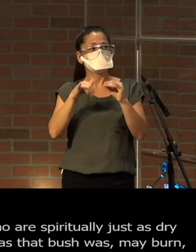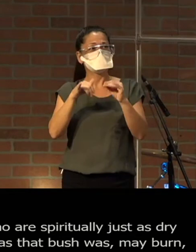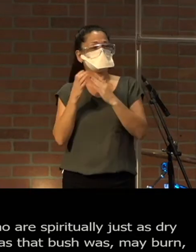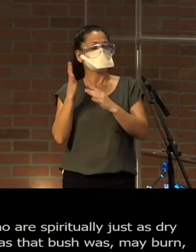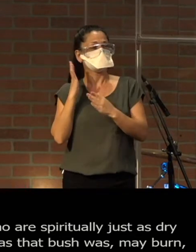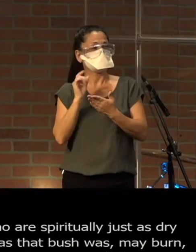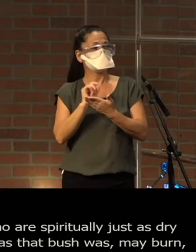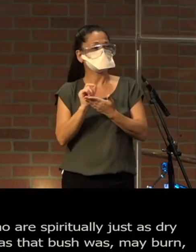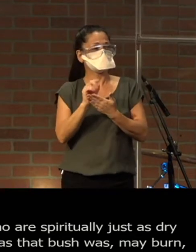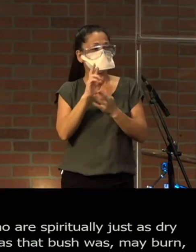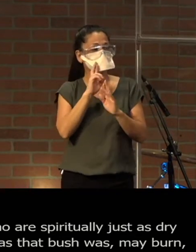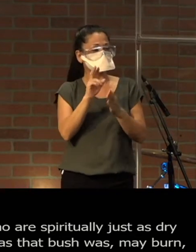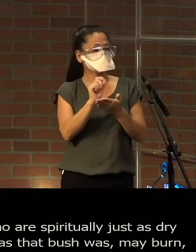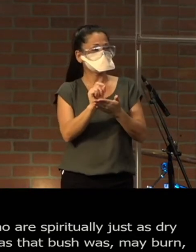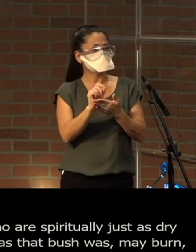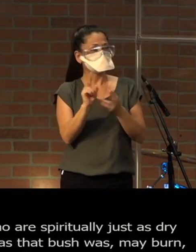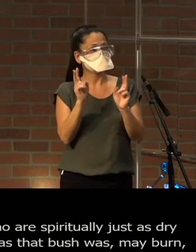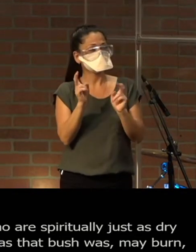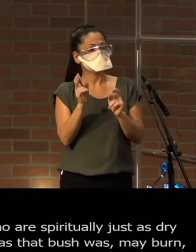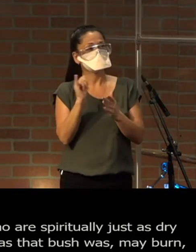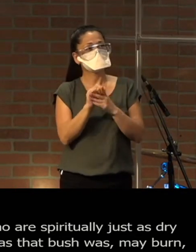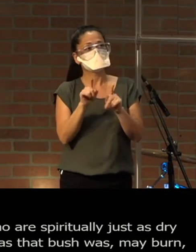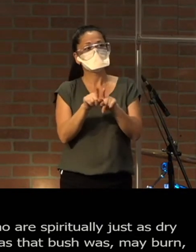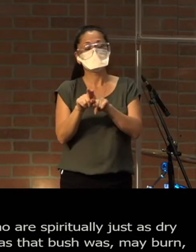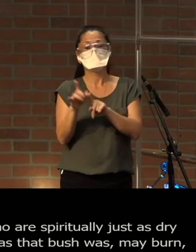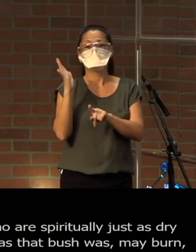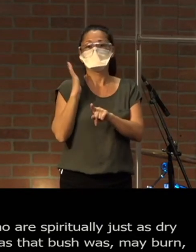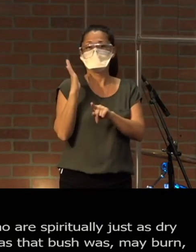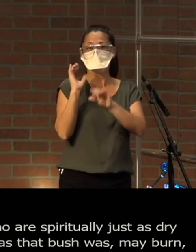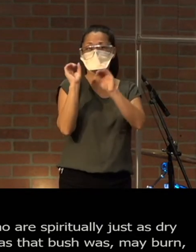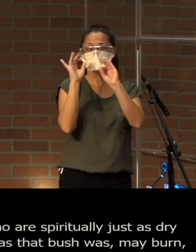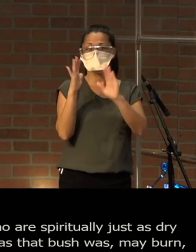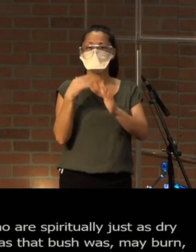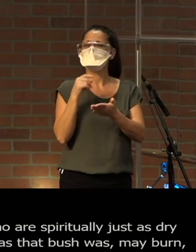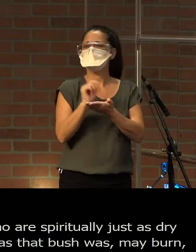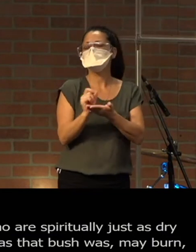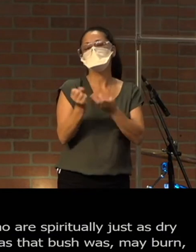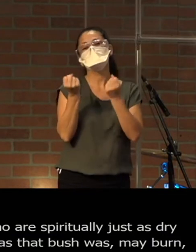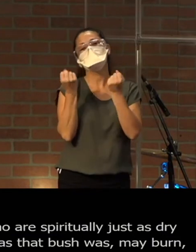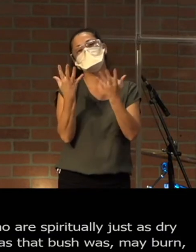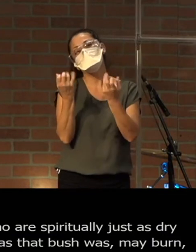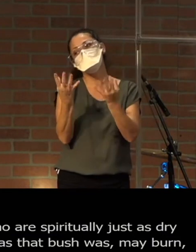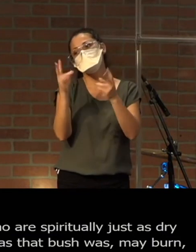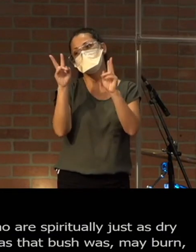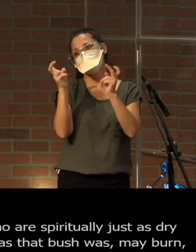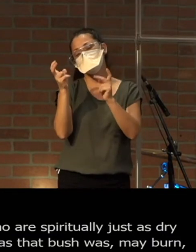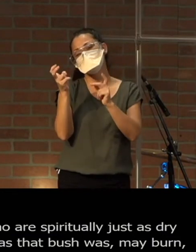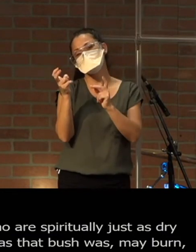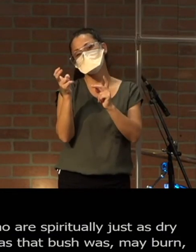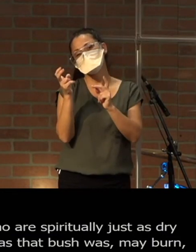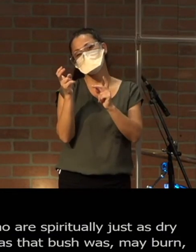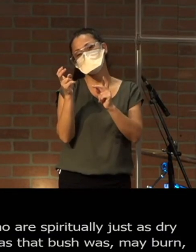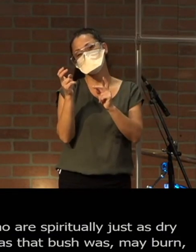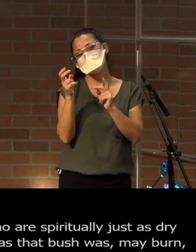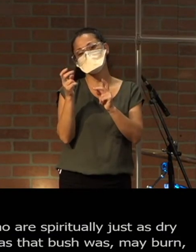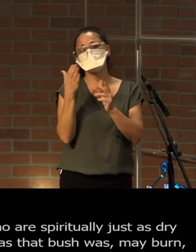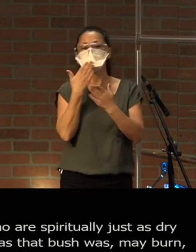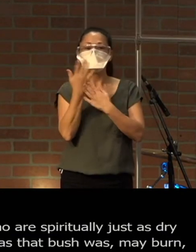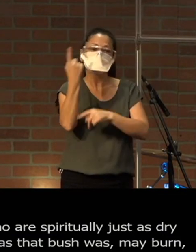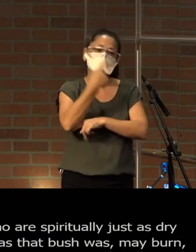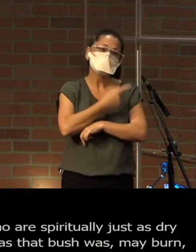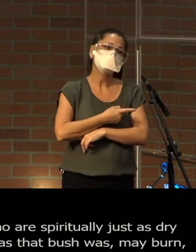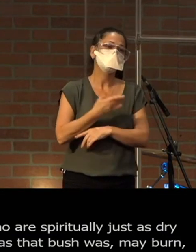comments. Now, as a former teacher, I've written thousands of these comments. I was happy to do every single one. I'm just